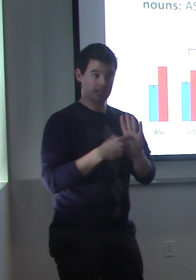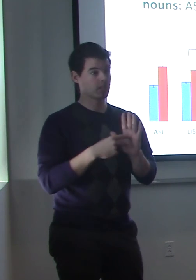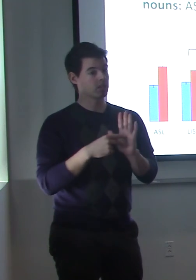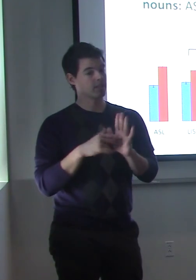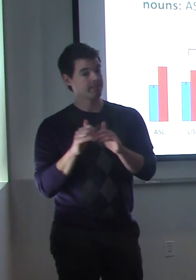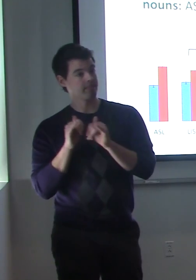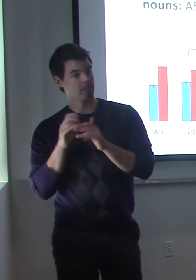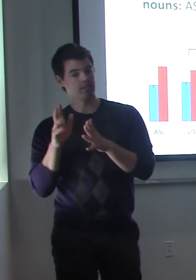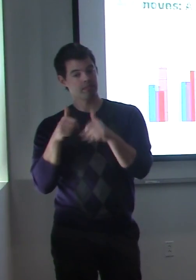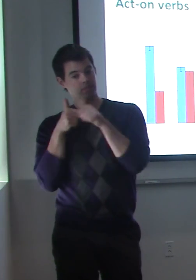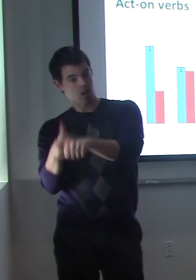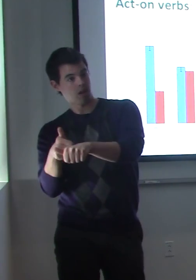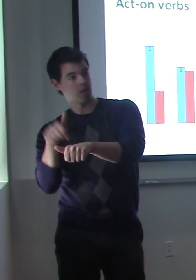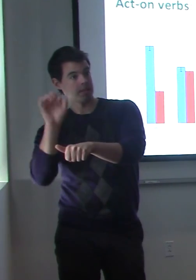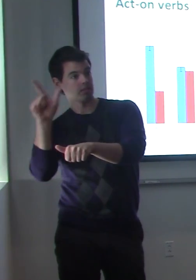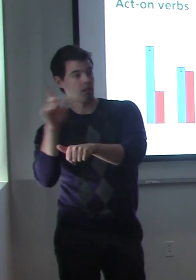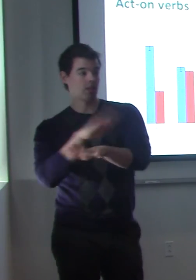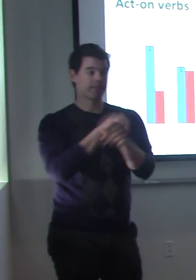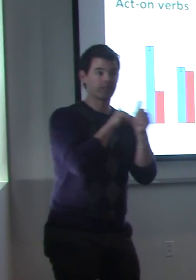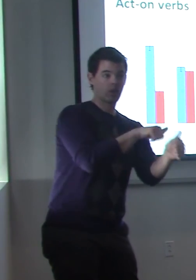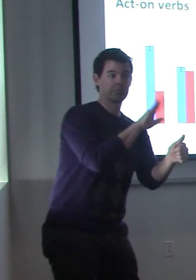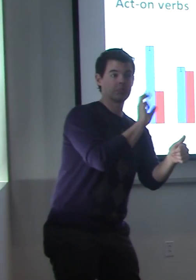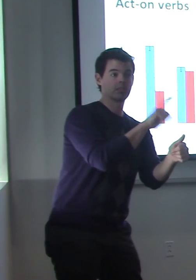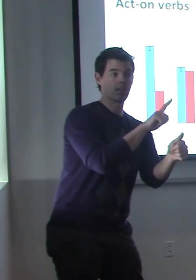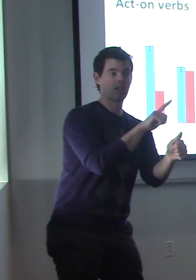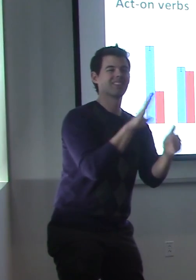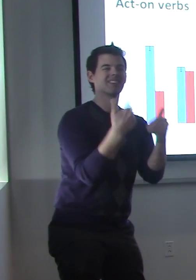with the act-on verbs?